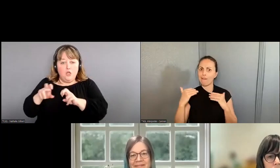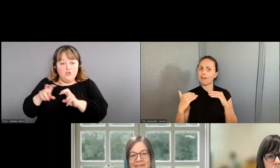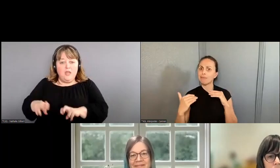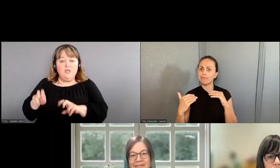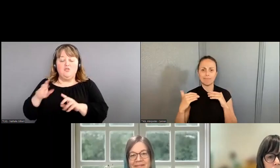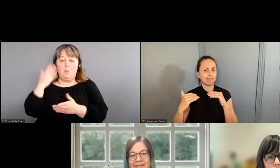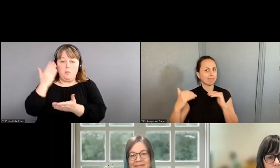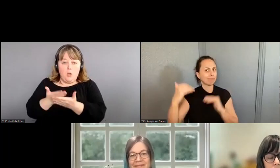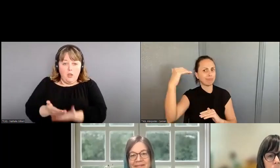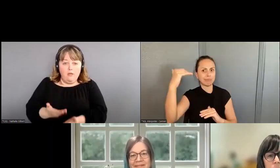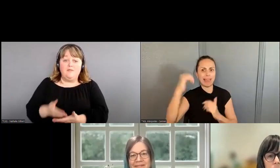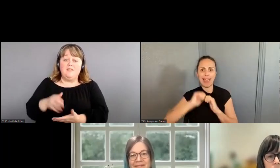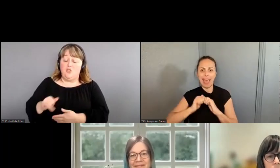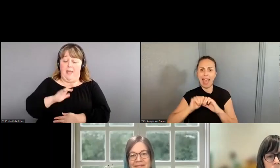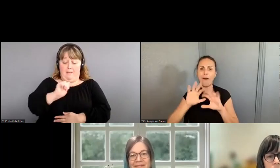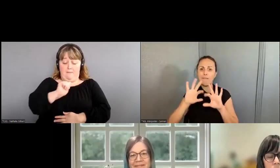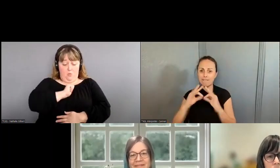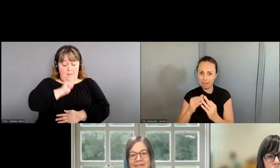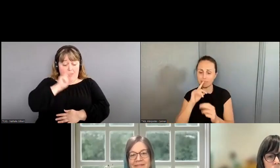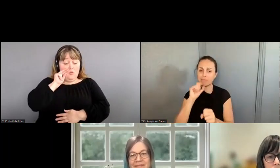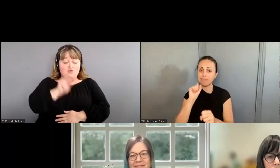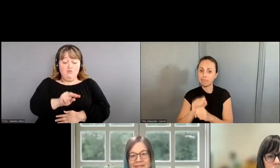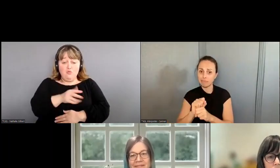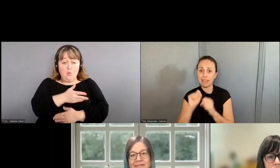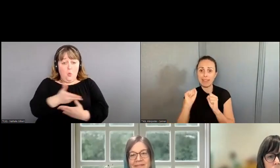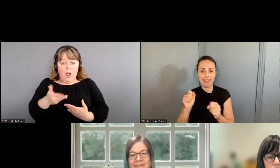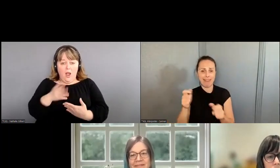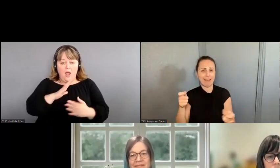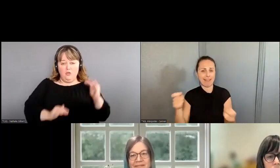how families could actually deal with that